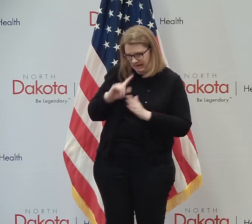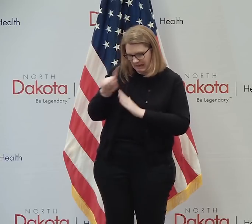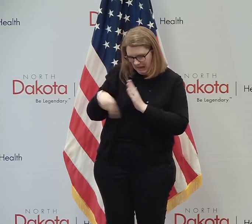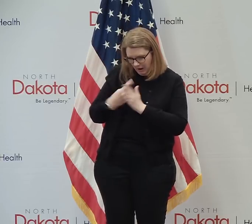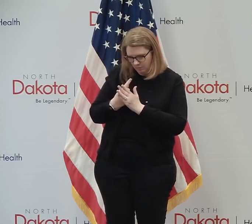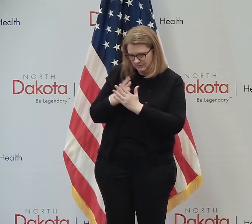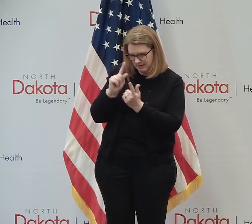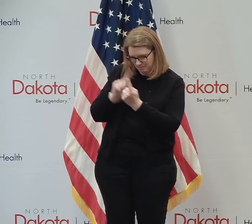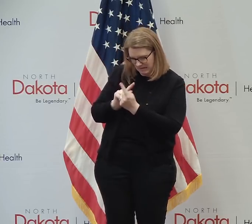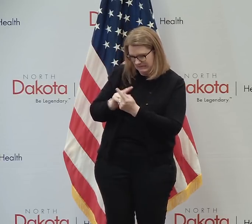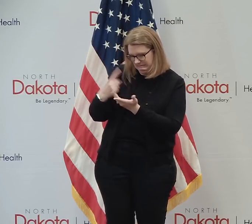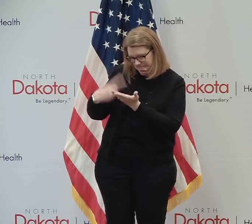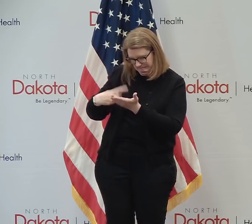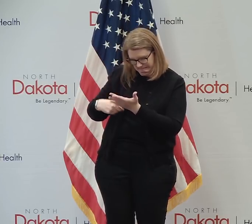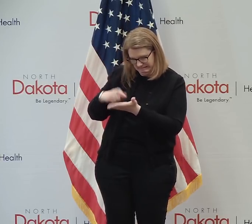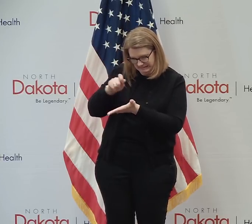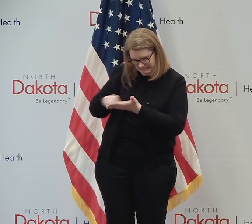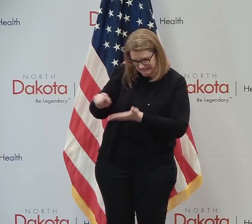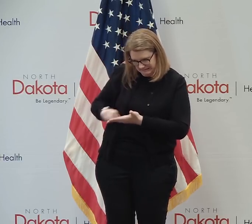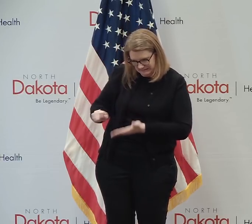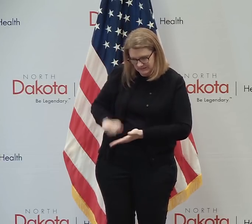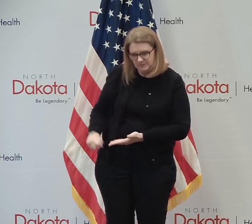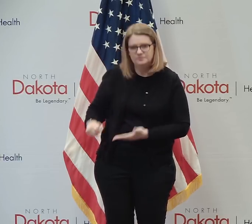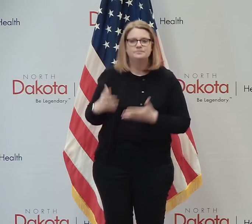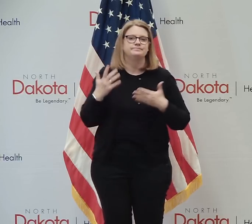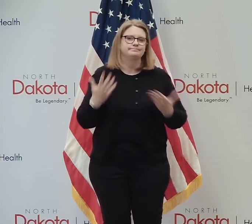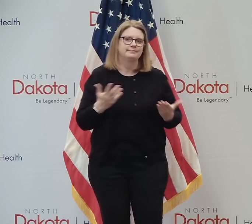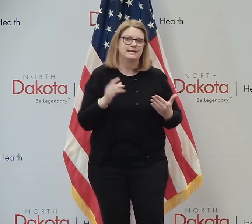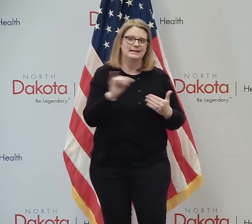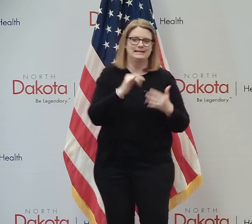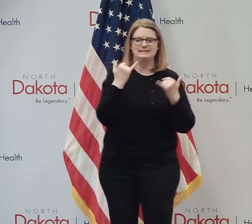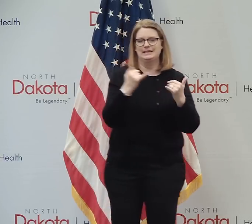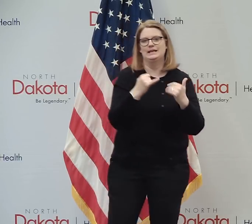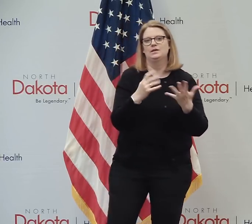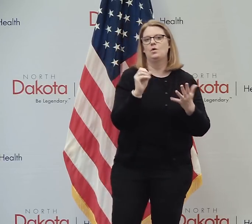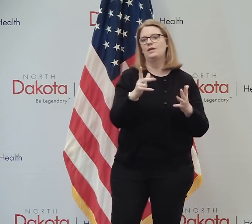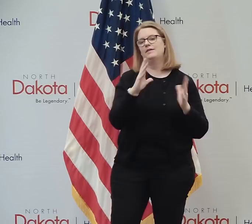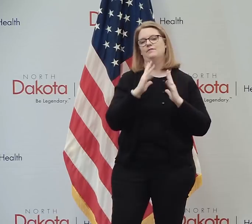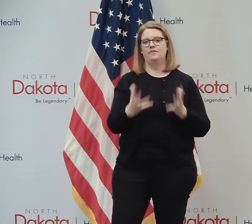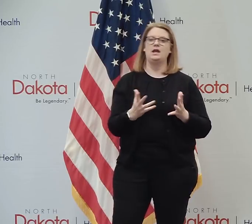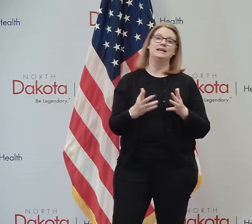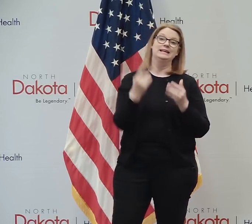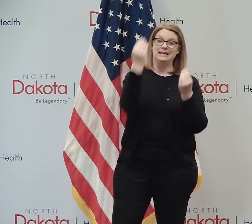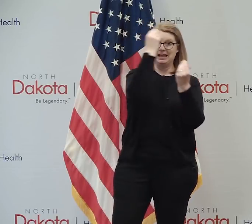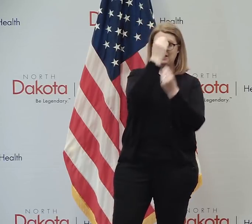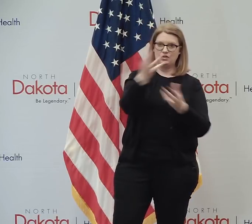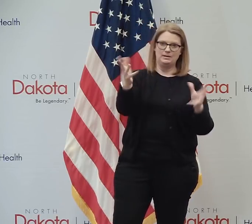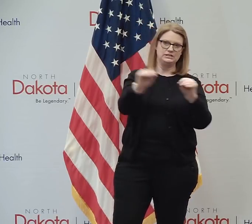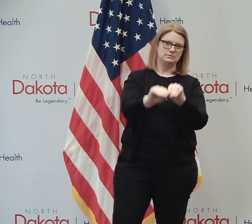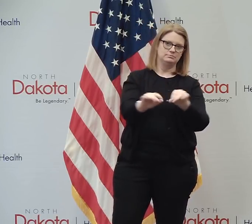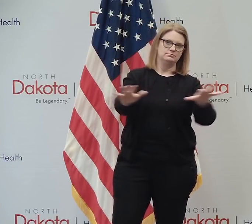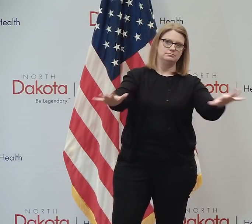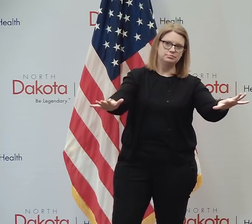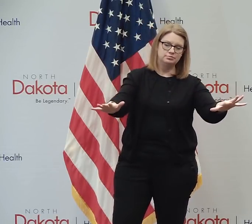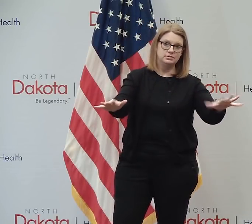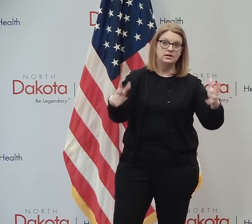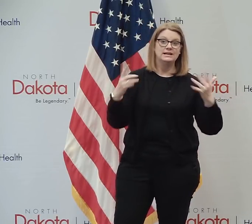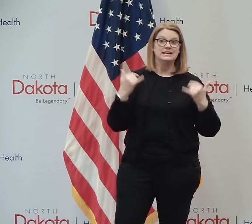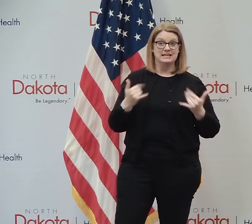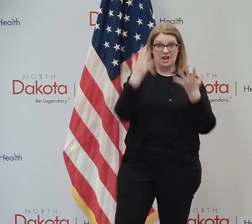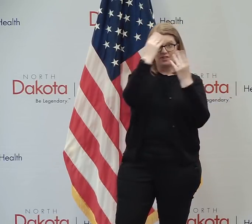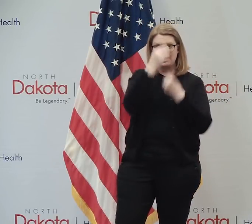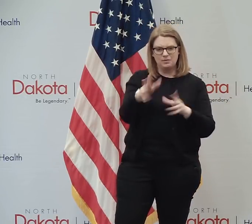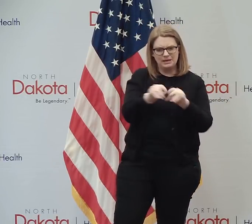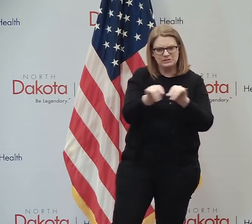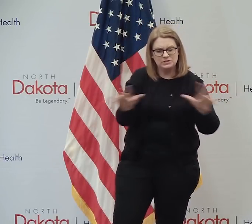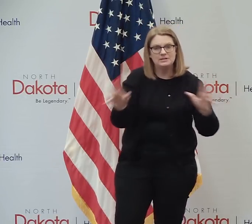meet, at some point we've got to pull a trigger like today and say we're releasing this information. And we know that once it's out there and